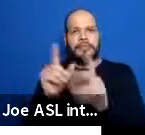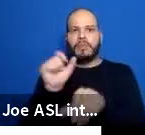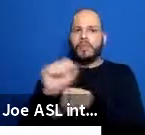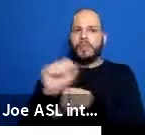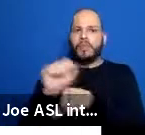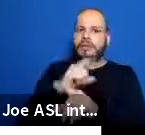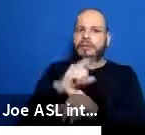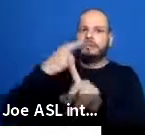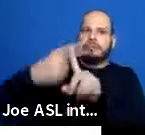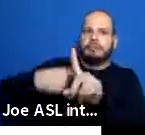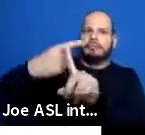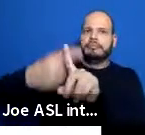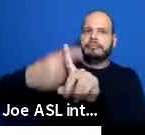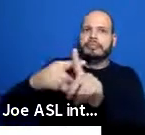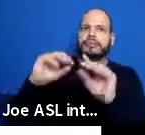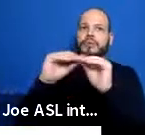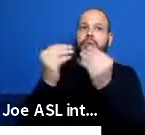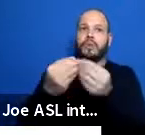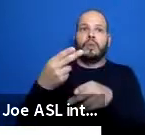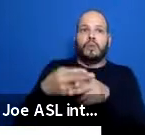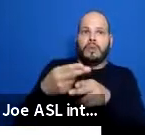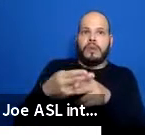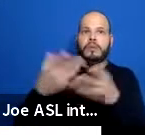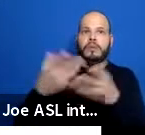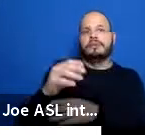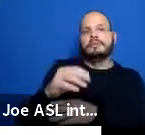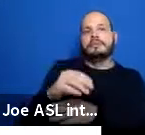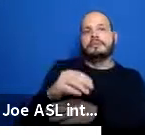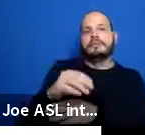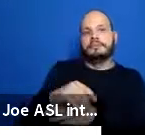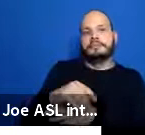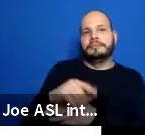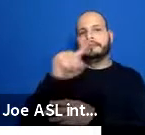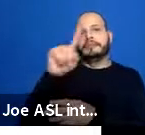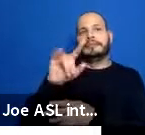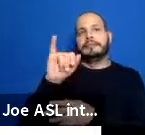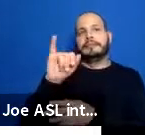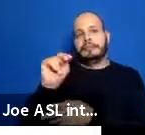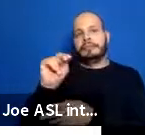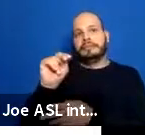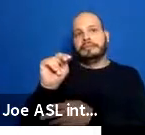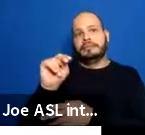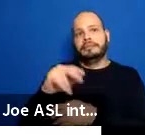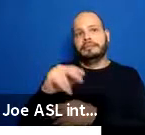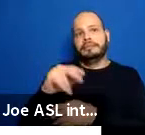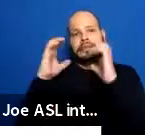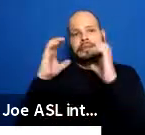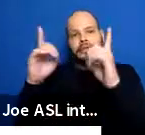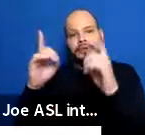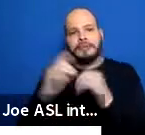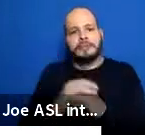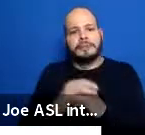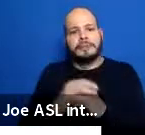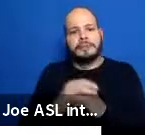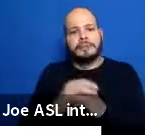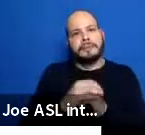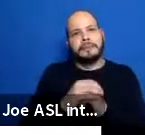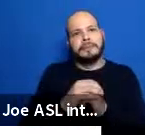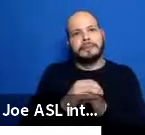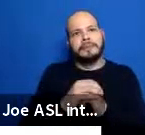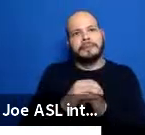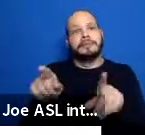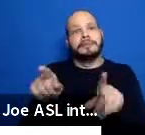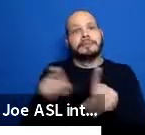class. She is also committed to ongoing movement building and liberation work in community through her